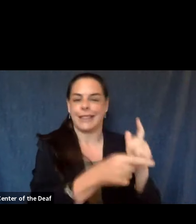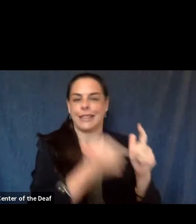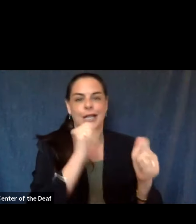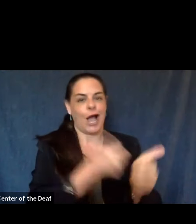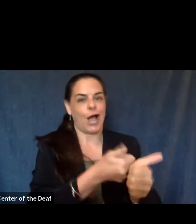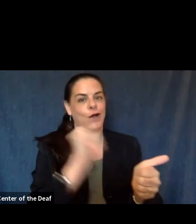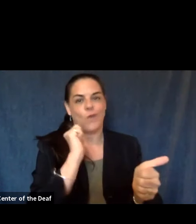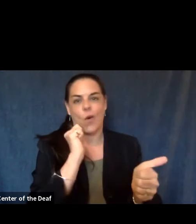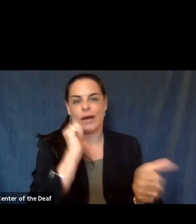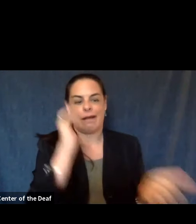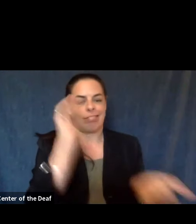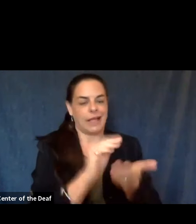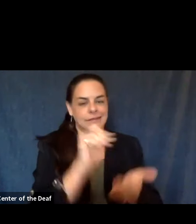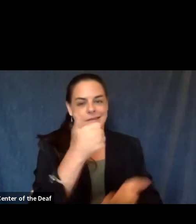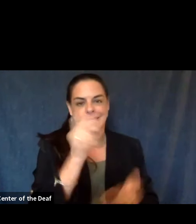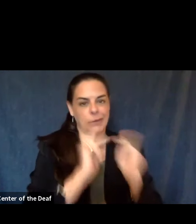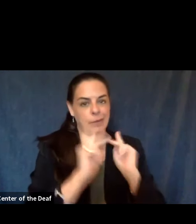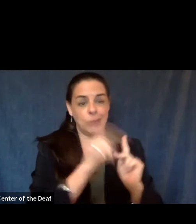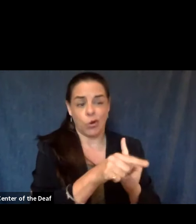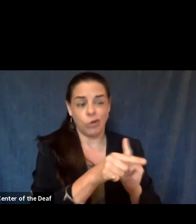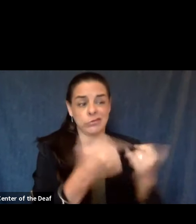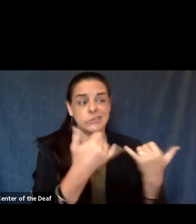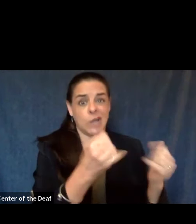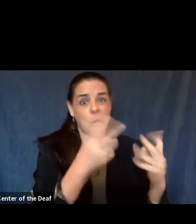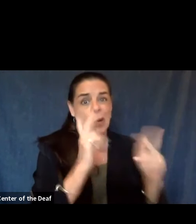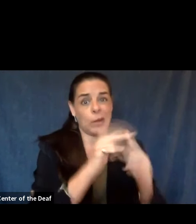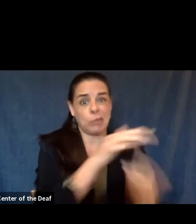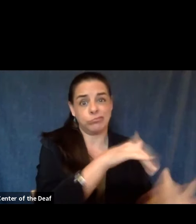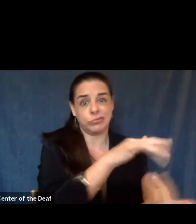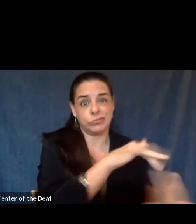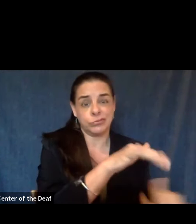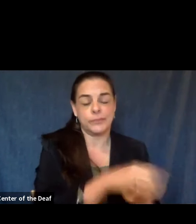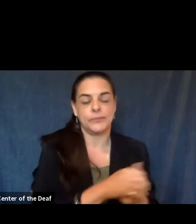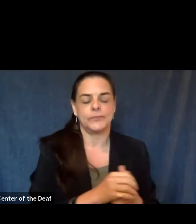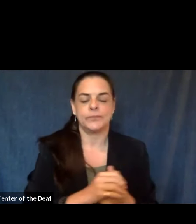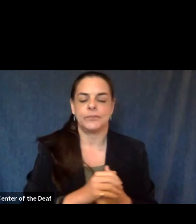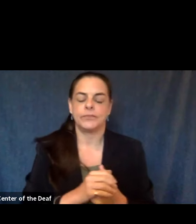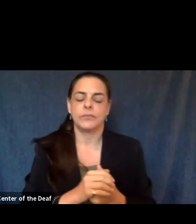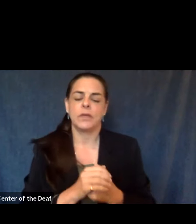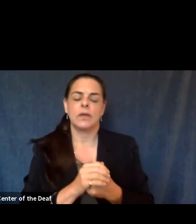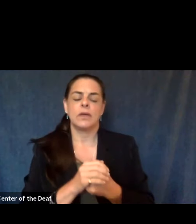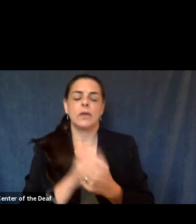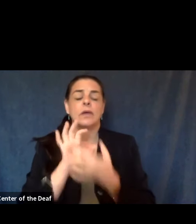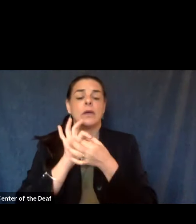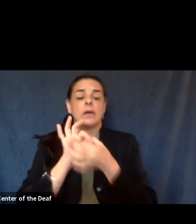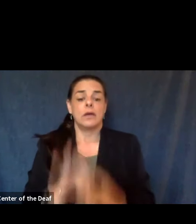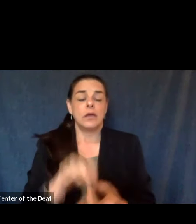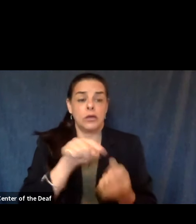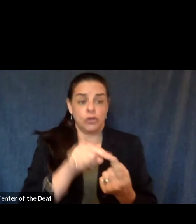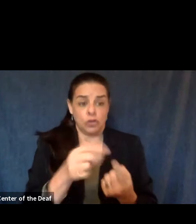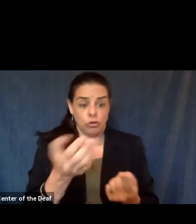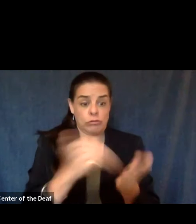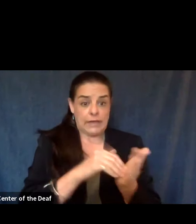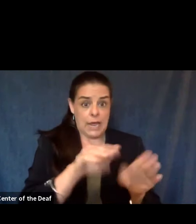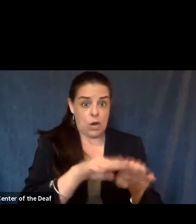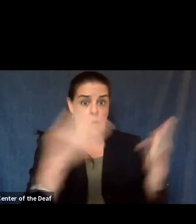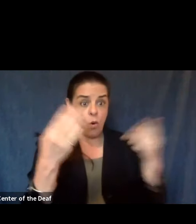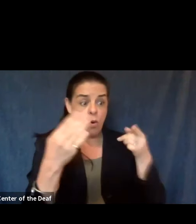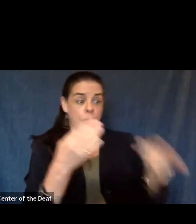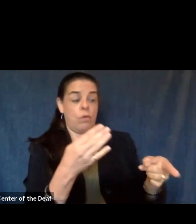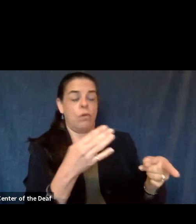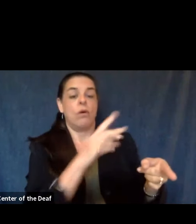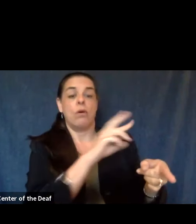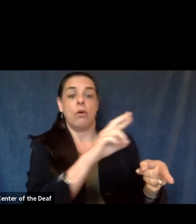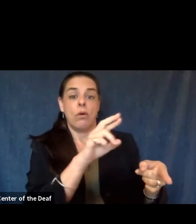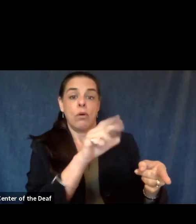more than 10 people. As it relates to reopening, a majority of respondents on the community survey want to